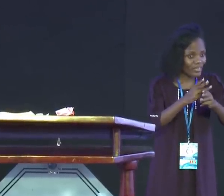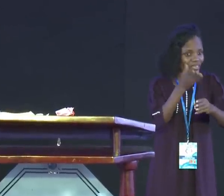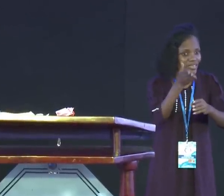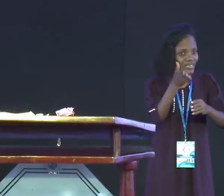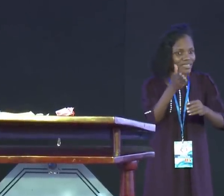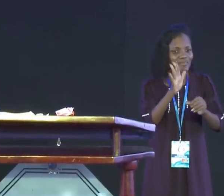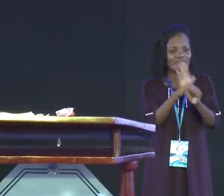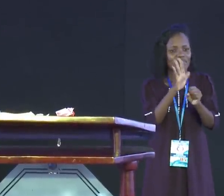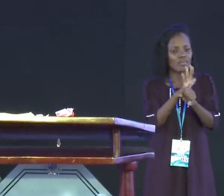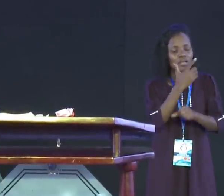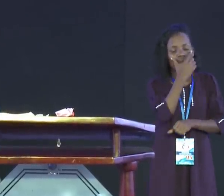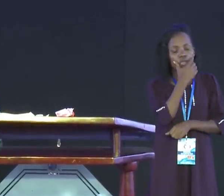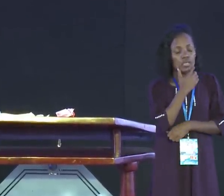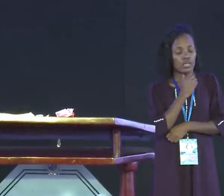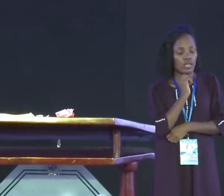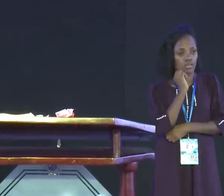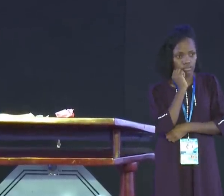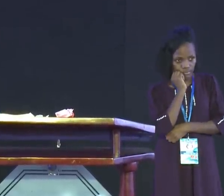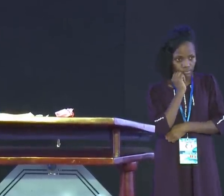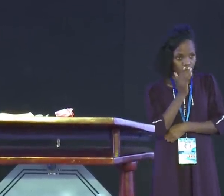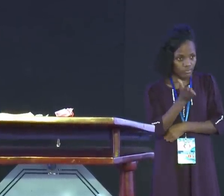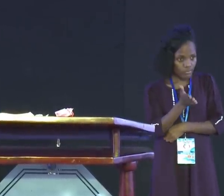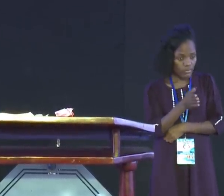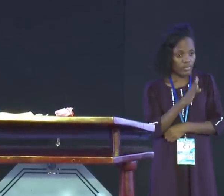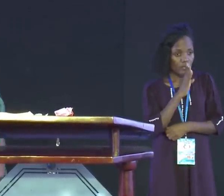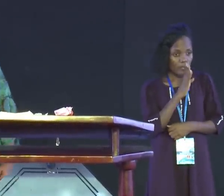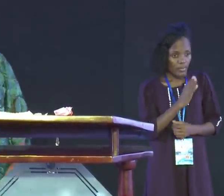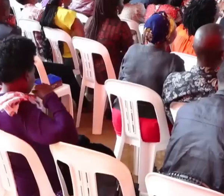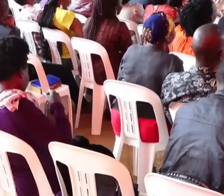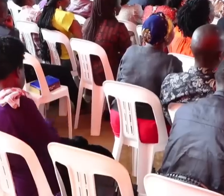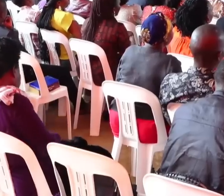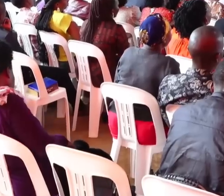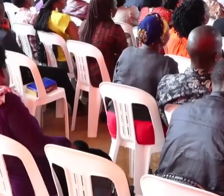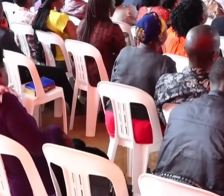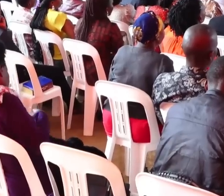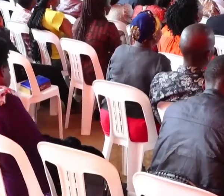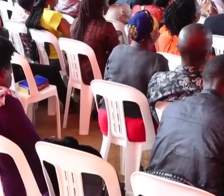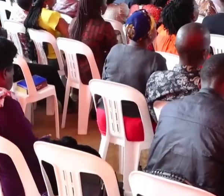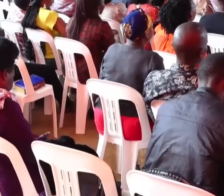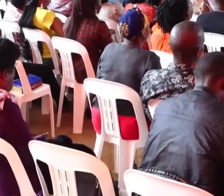There are so many trials or tribulations in the world, but take heart or take